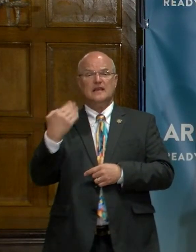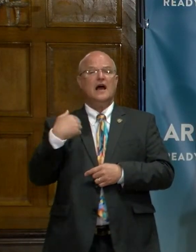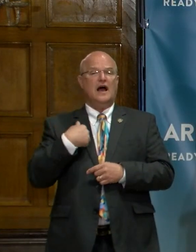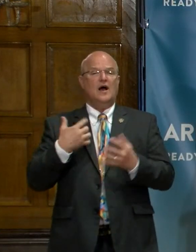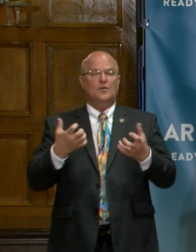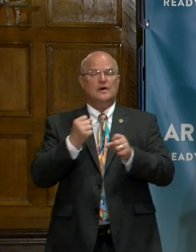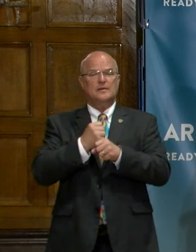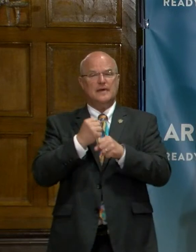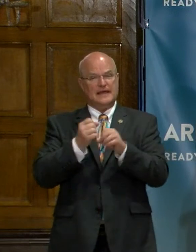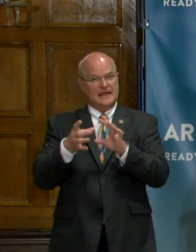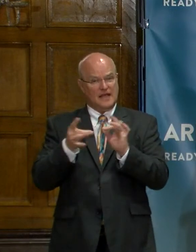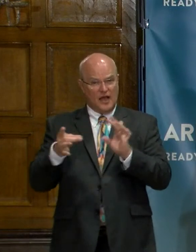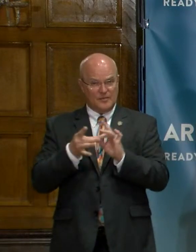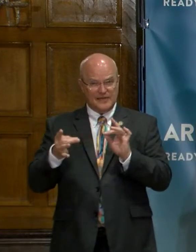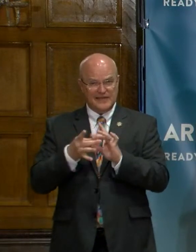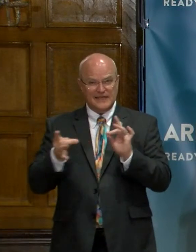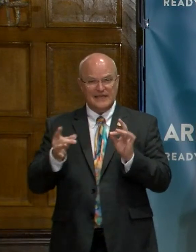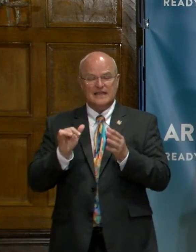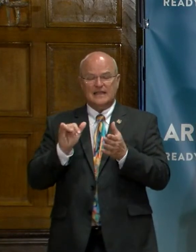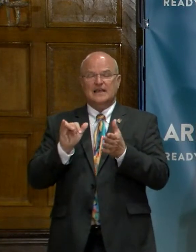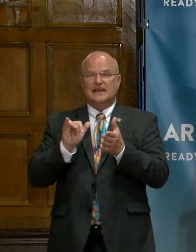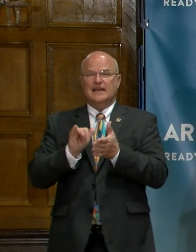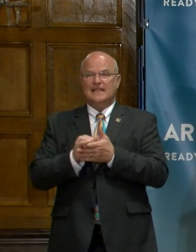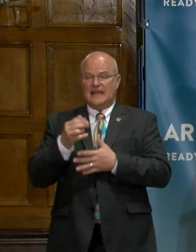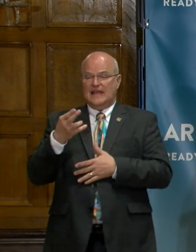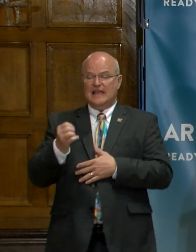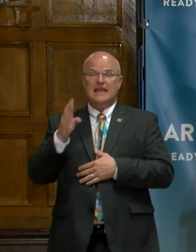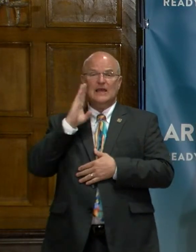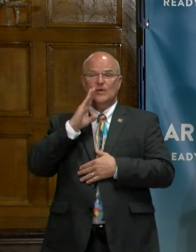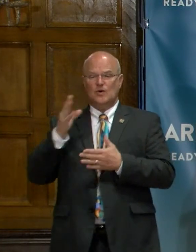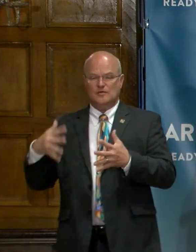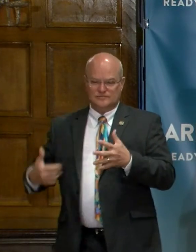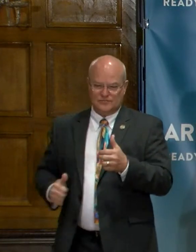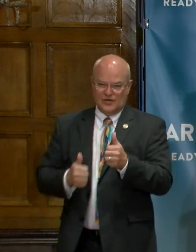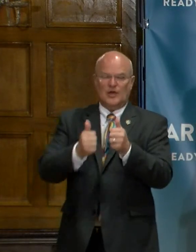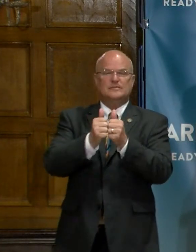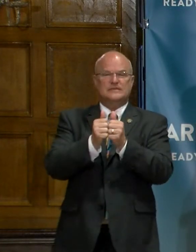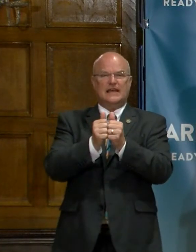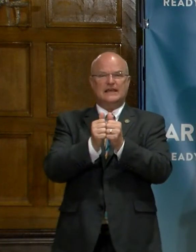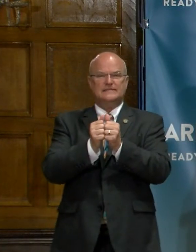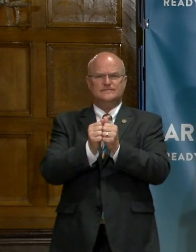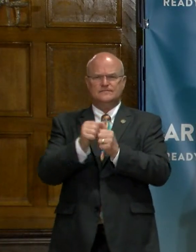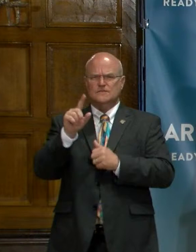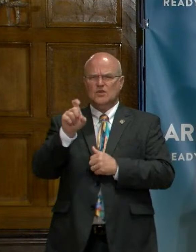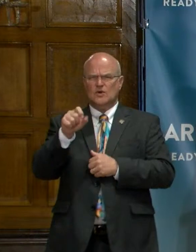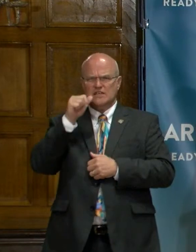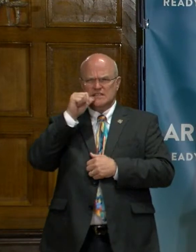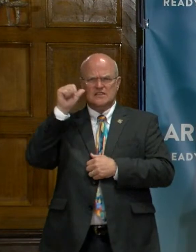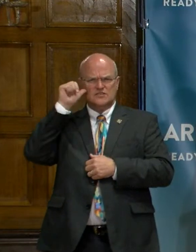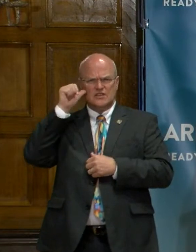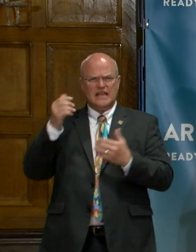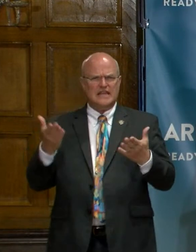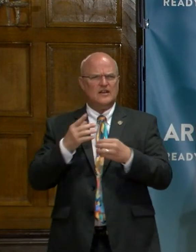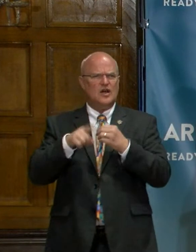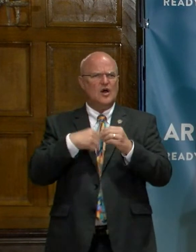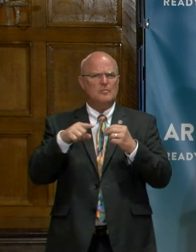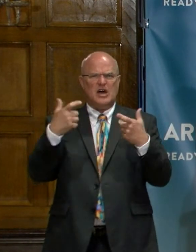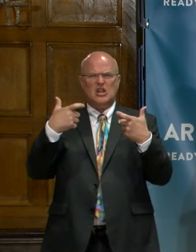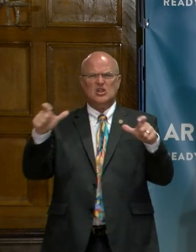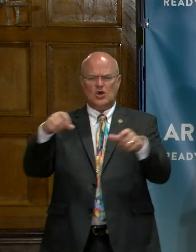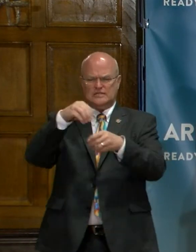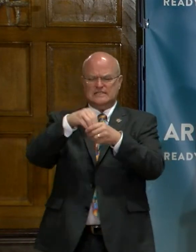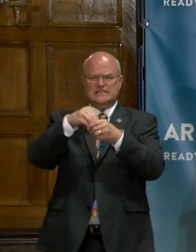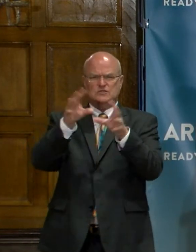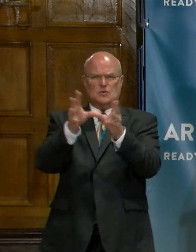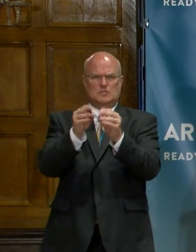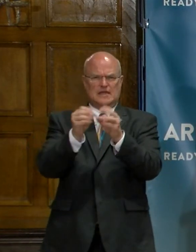wanted to make a comment that he's going to bring you up to date. There was a question yesterday here about large